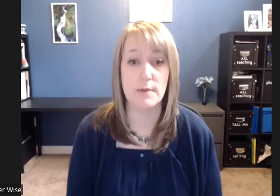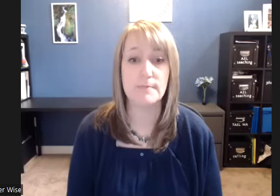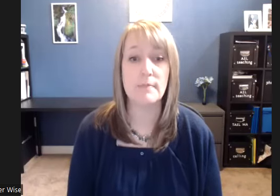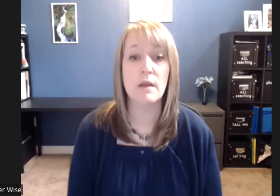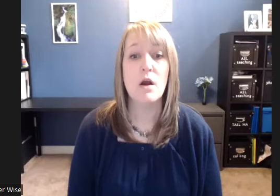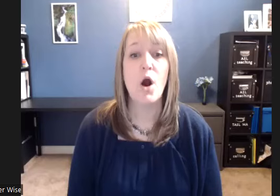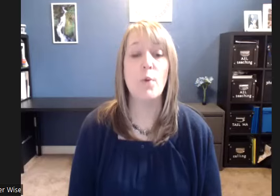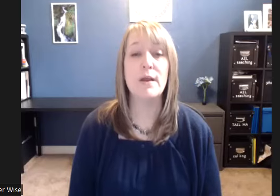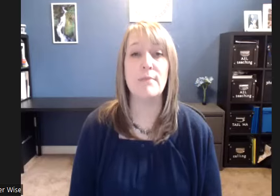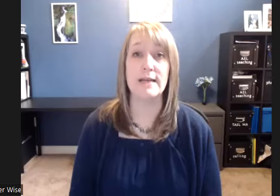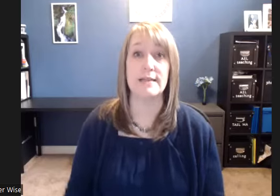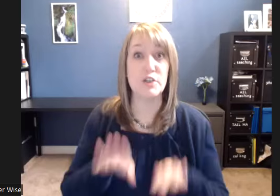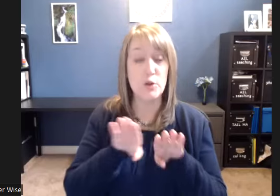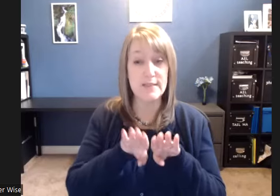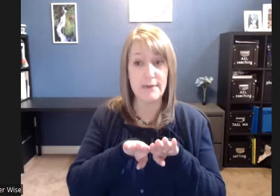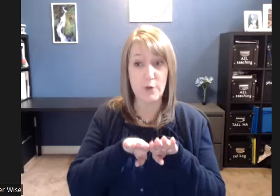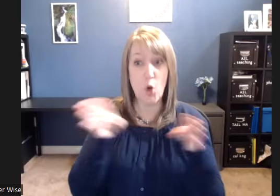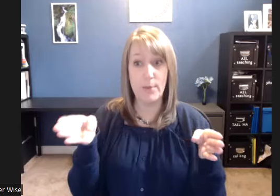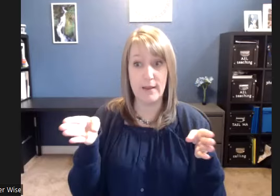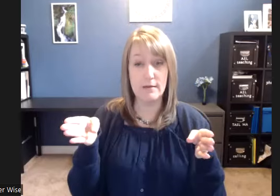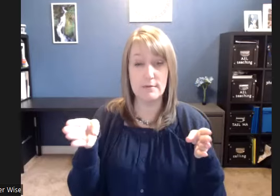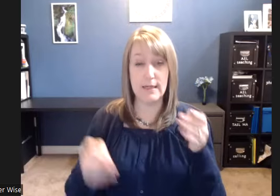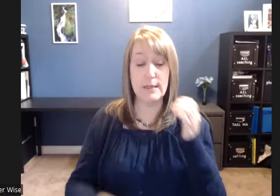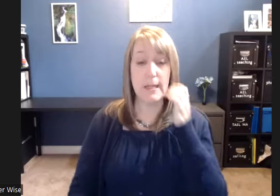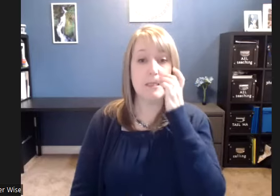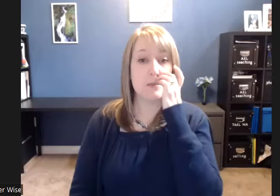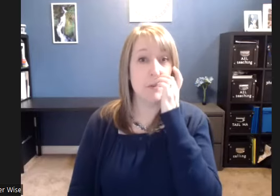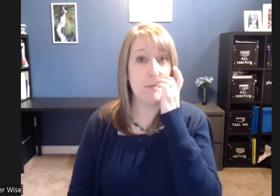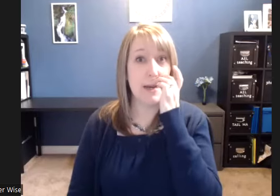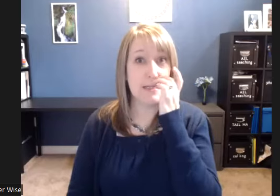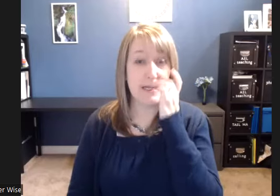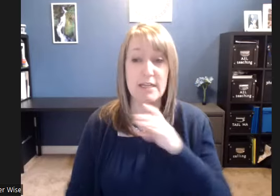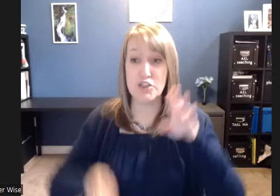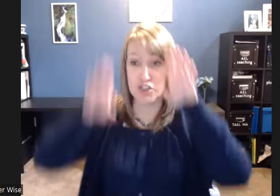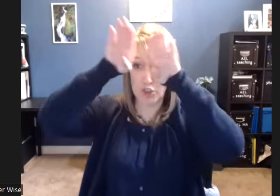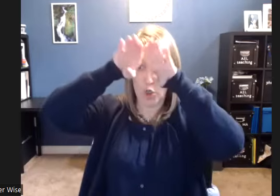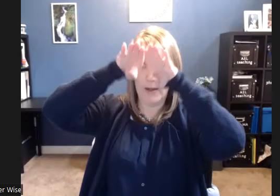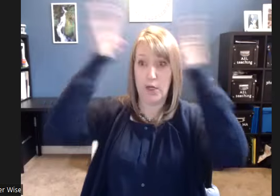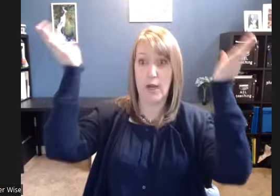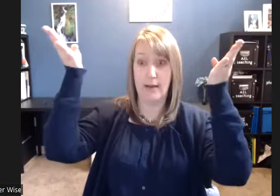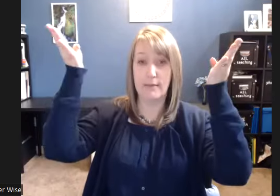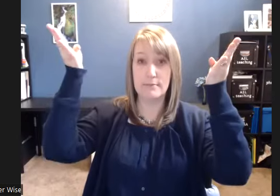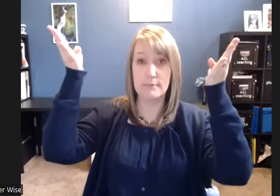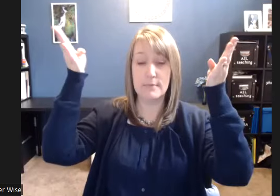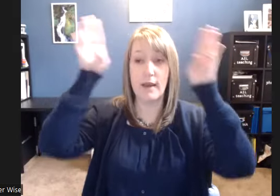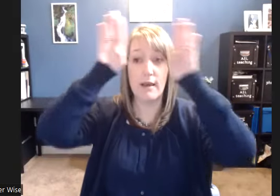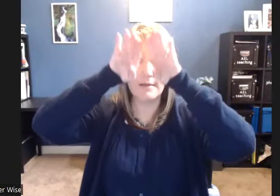well. Open-minded. So you know the sign for open, right? So open-minded is just you're opening your head. Okay,